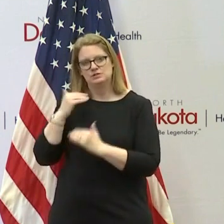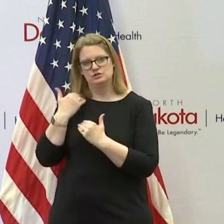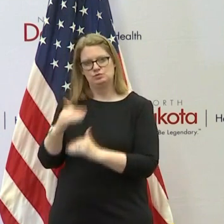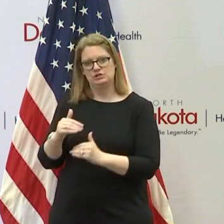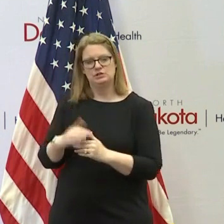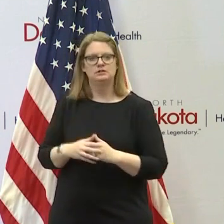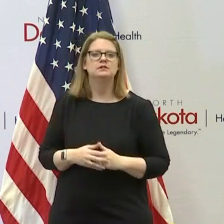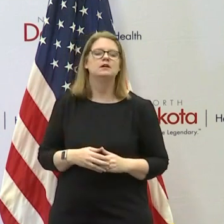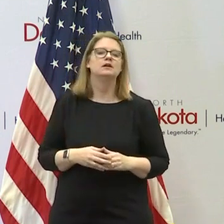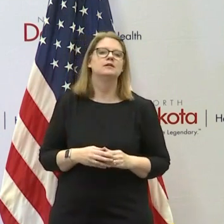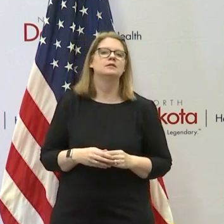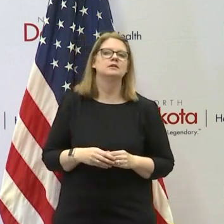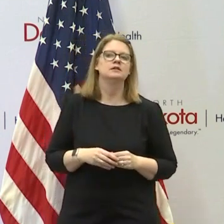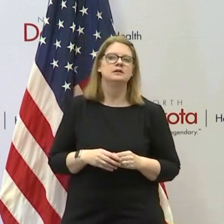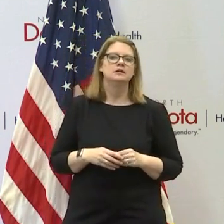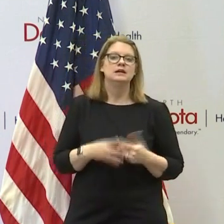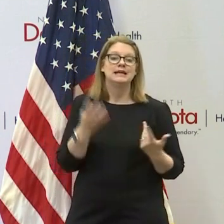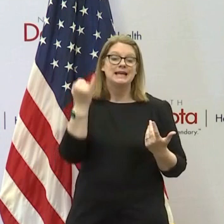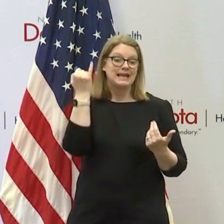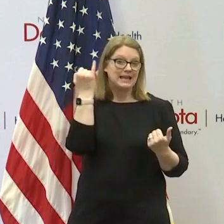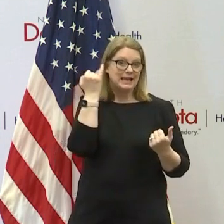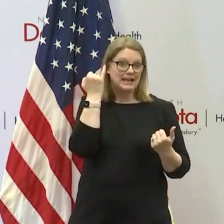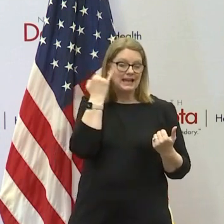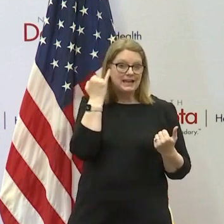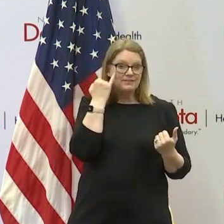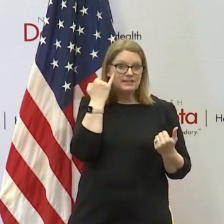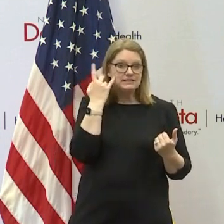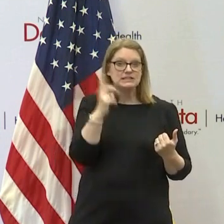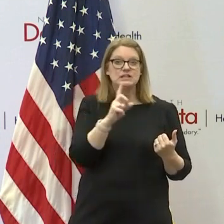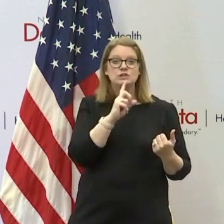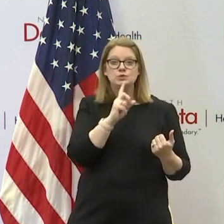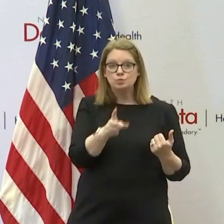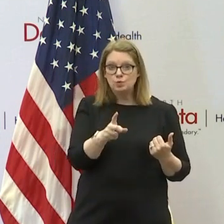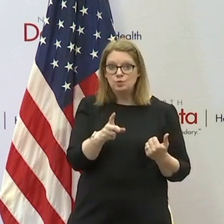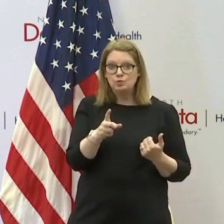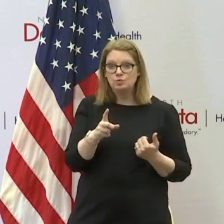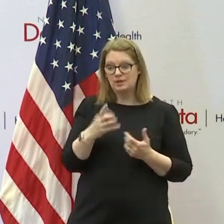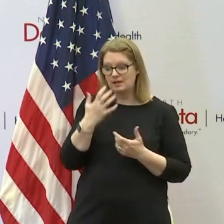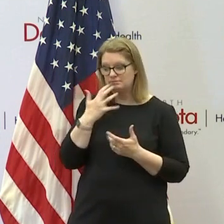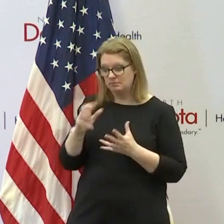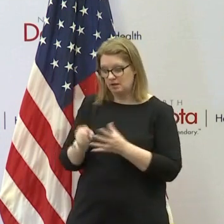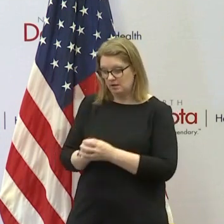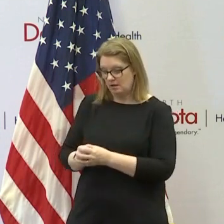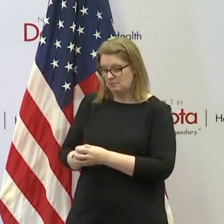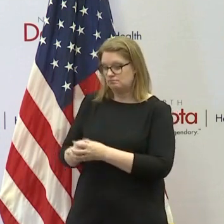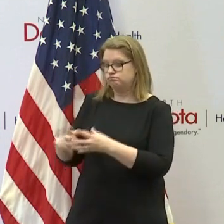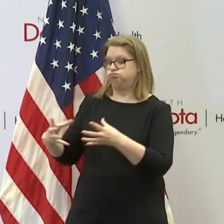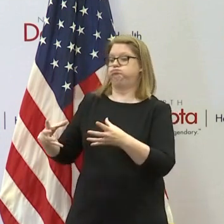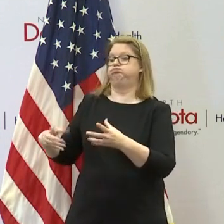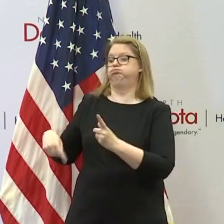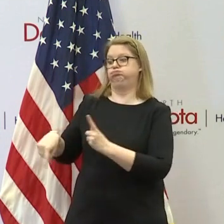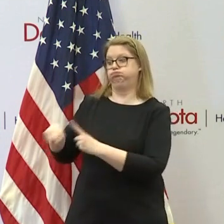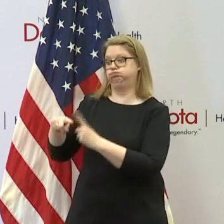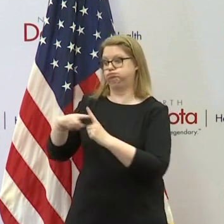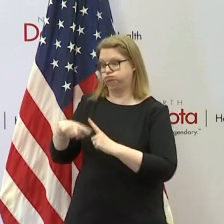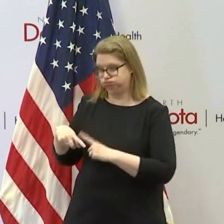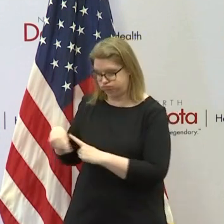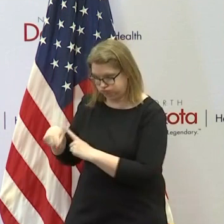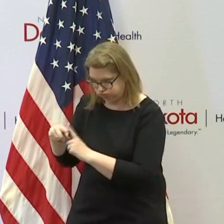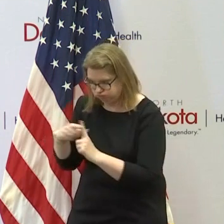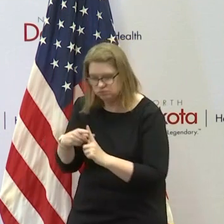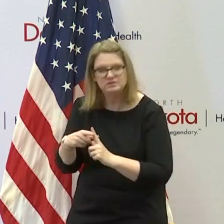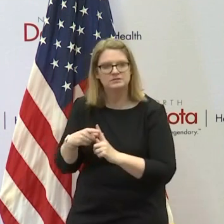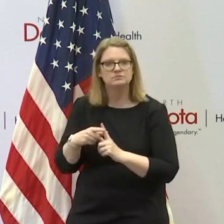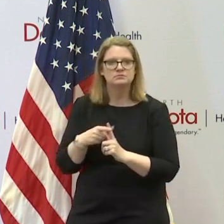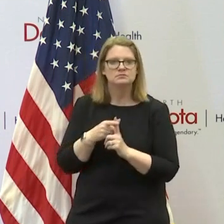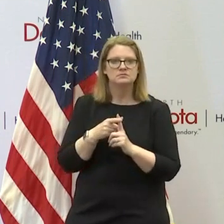course, we reserve, if we have a true hotspot that blows up to national proportions, then we have to use all the